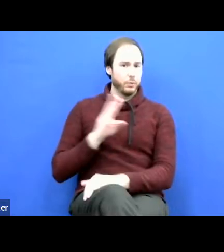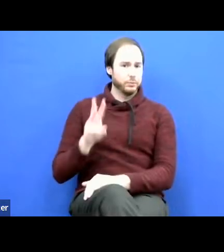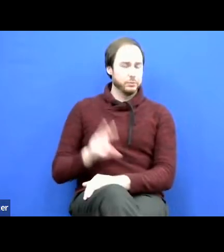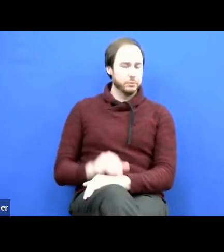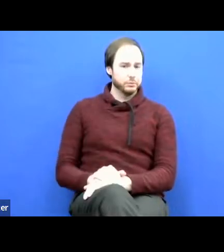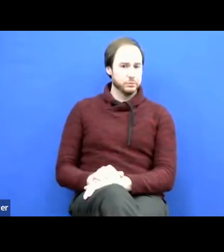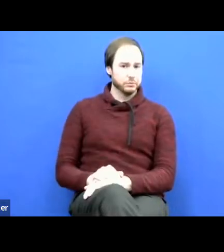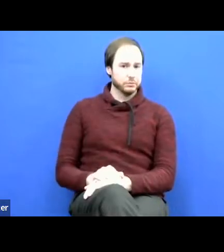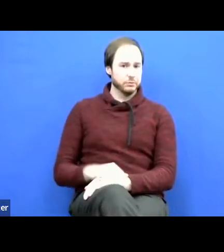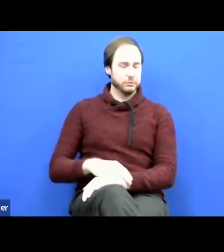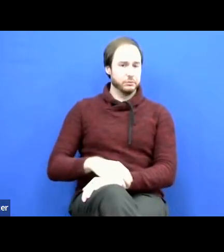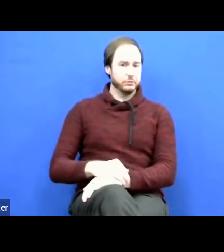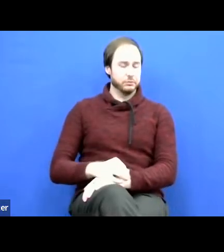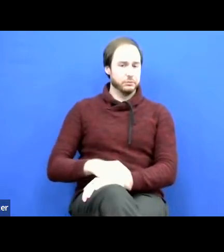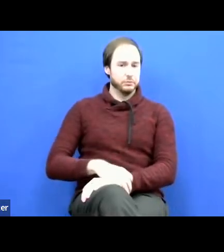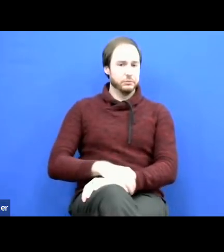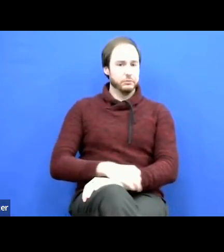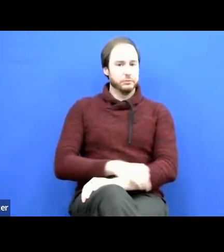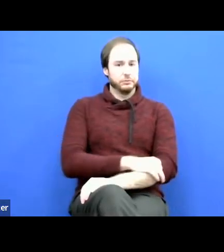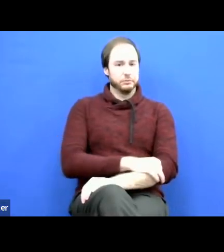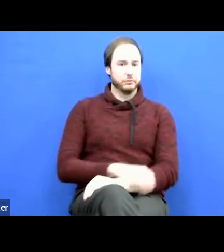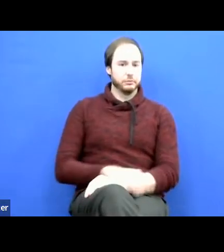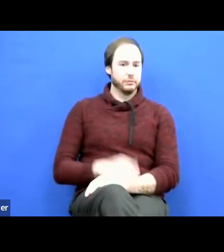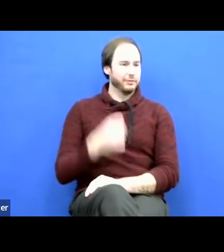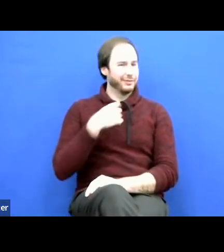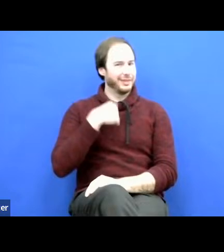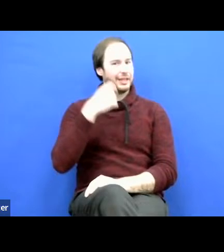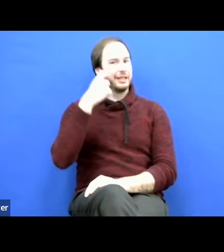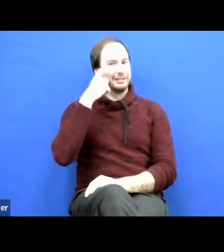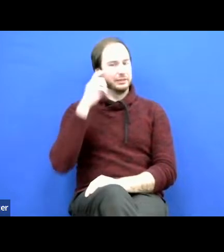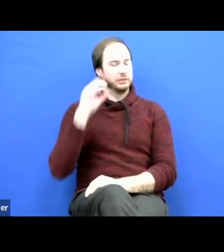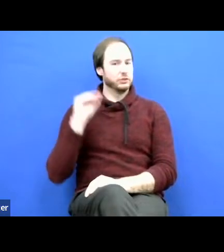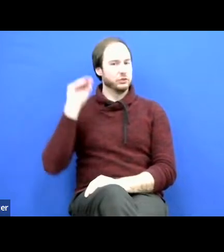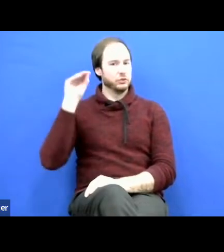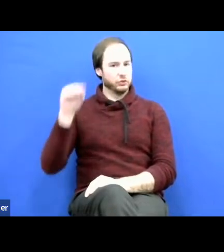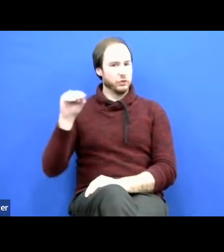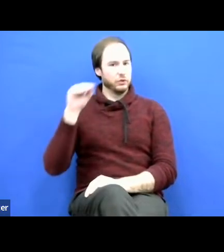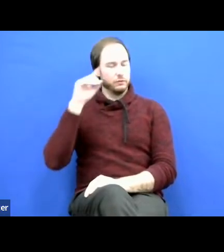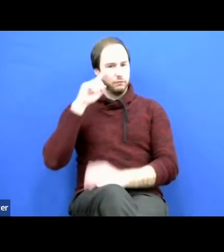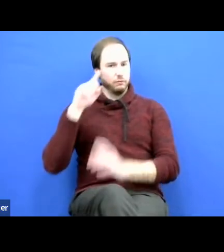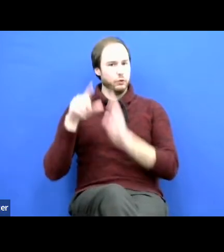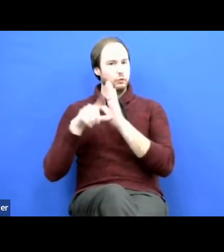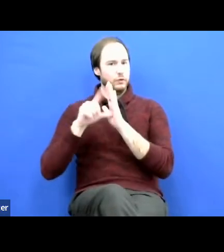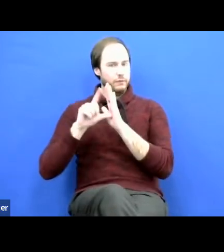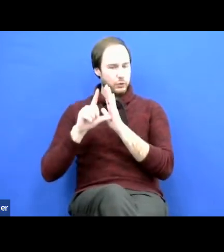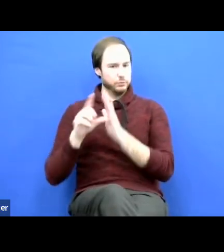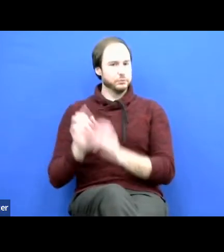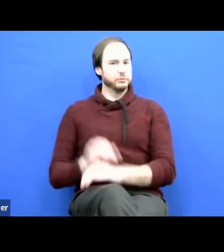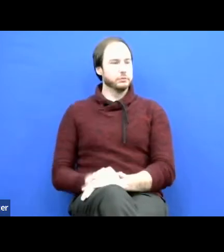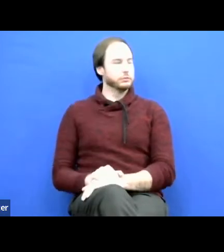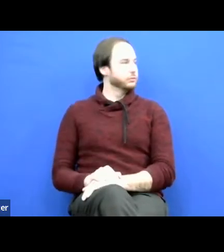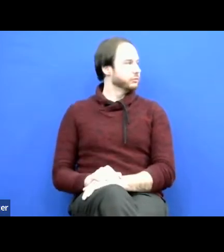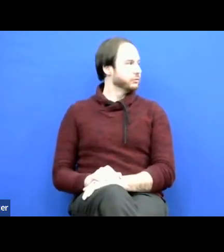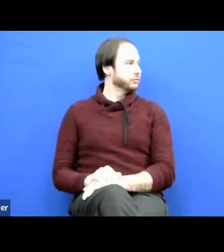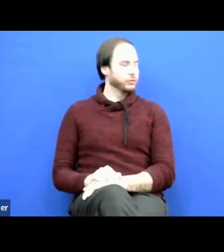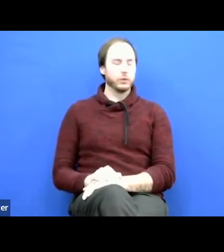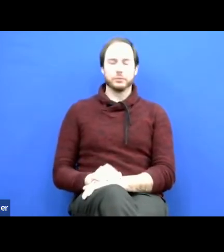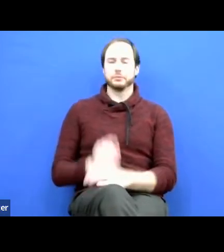are they up on the drive? I just dropped them in the minutes for review folder. Minutes for review